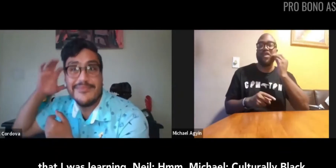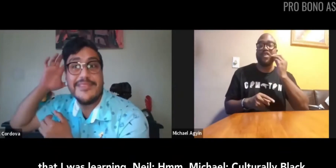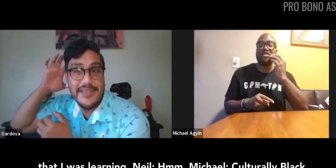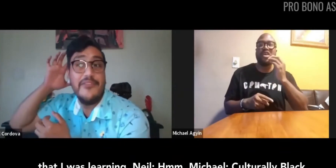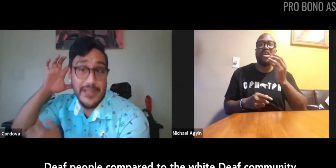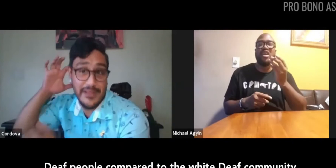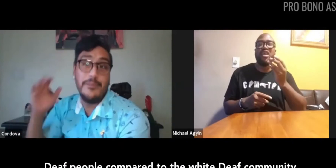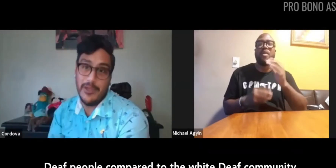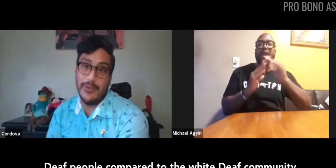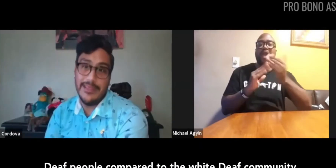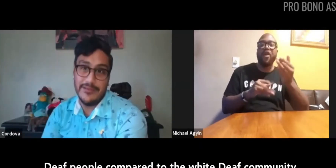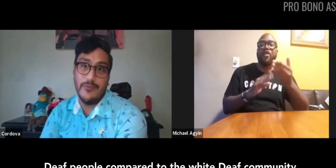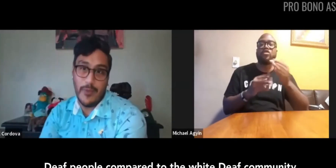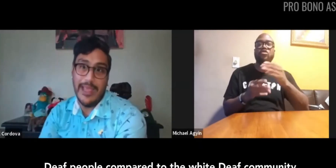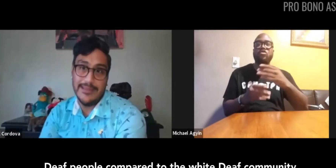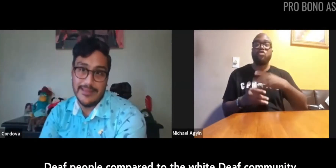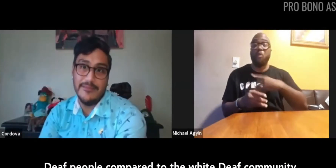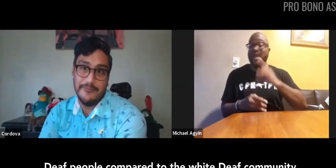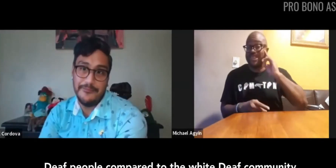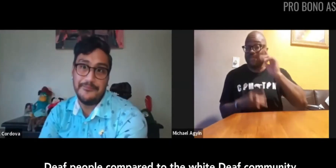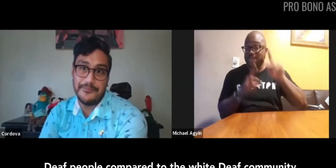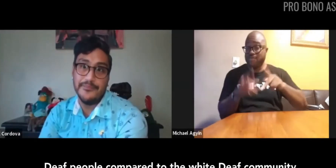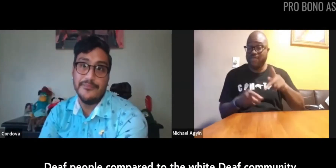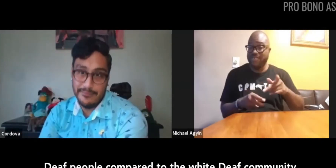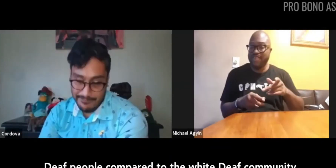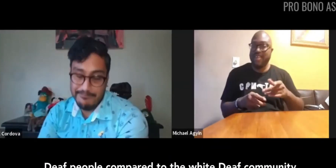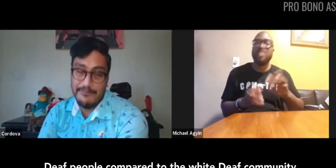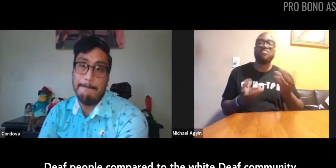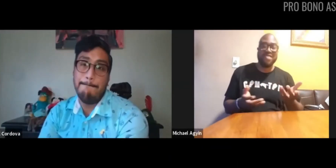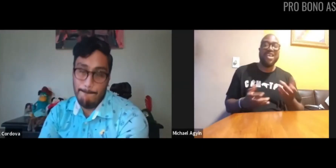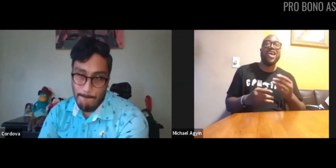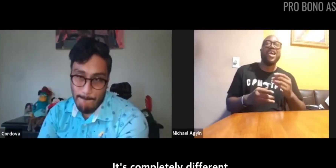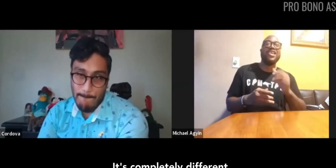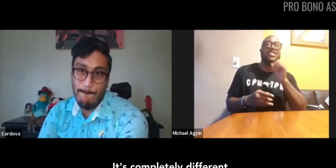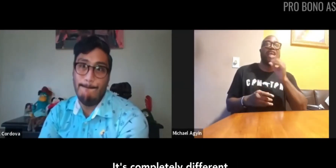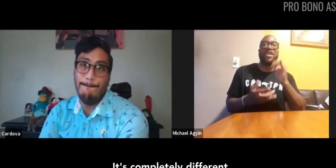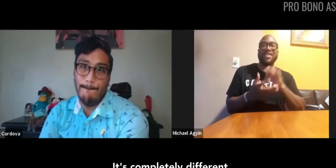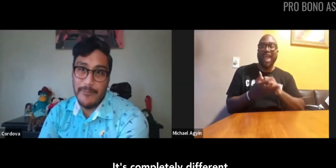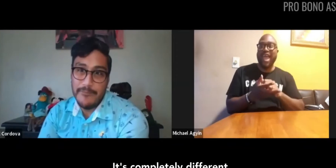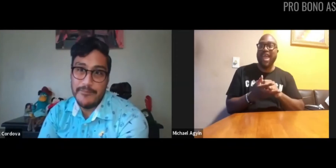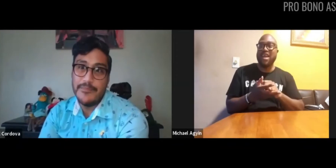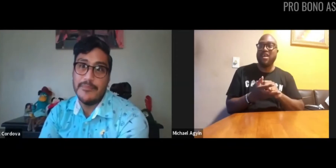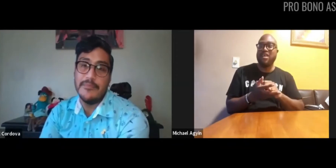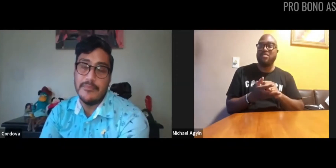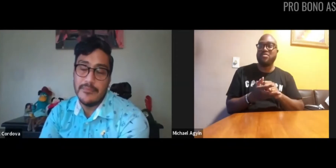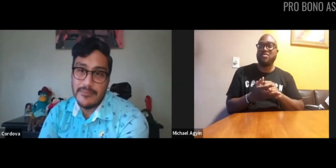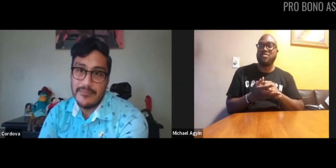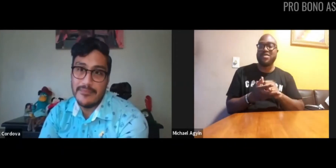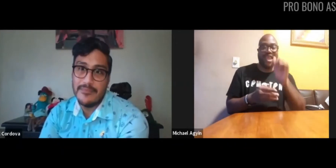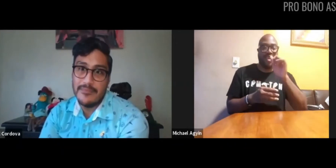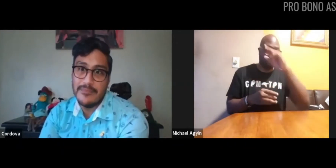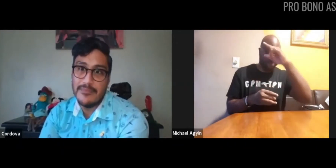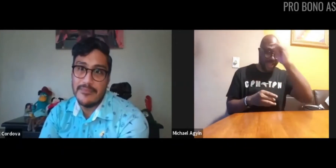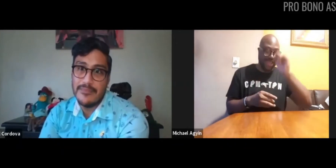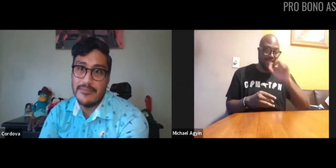Culturally, black deaf people compared to a white deaf community, it's completely different.